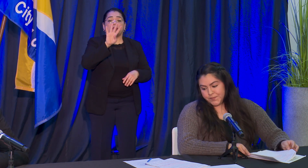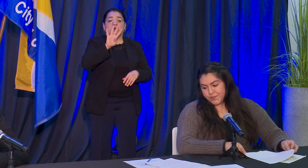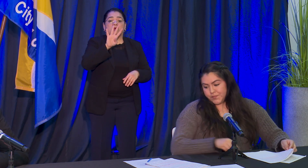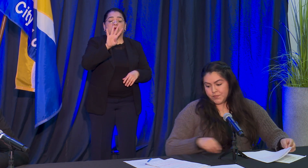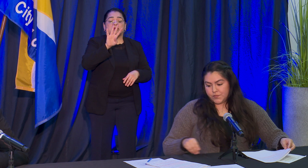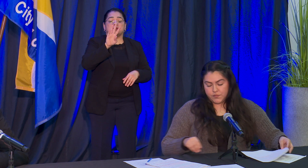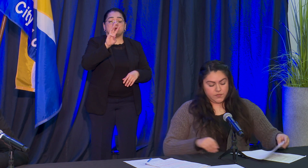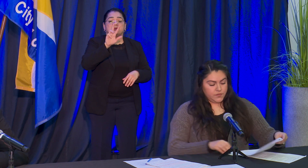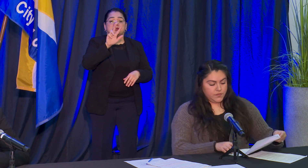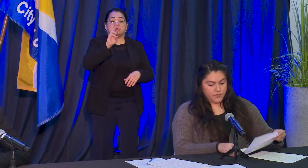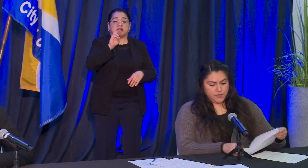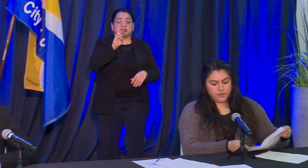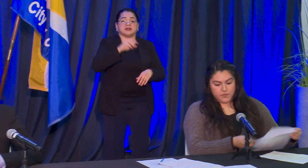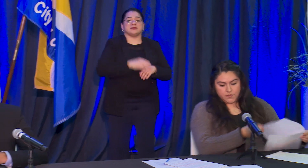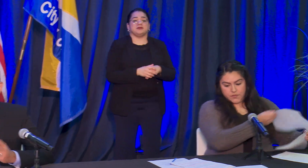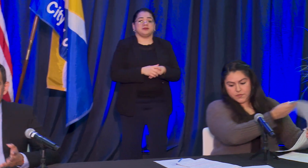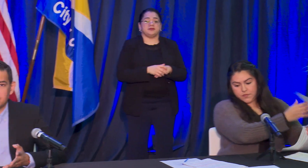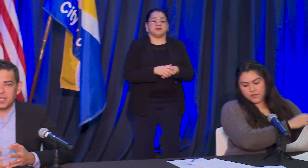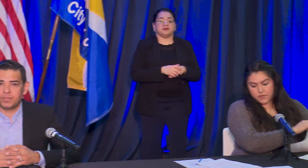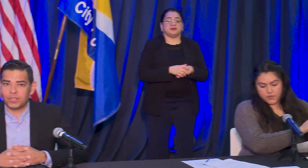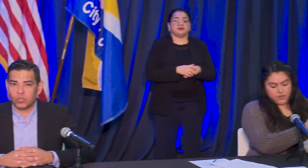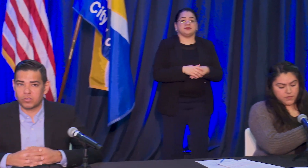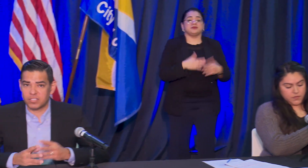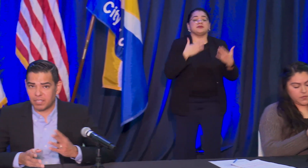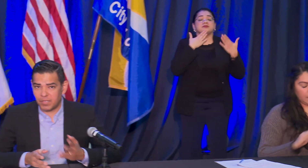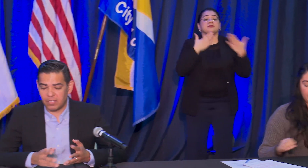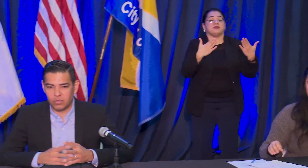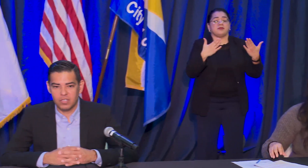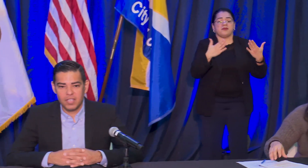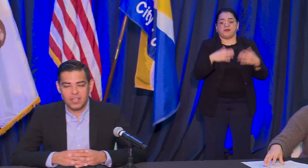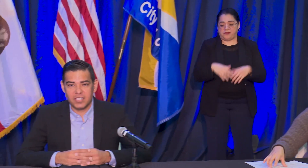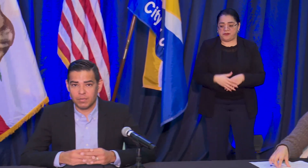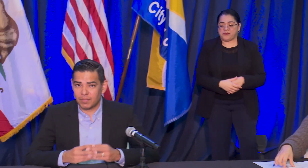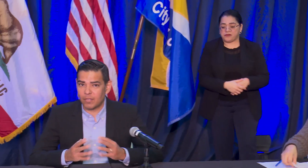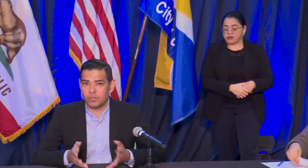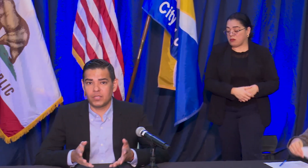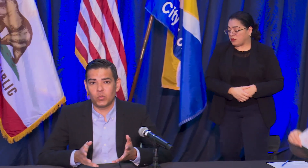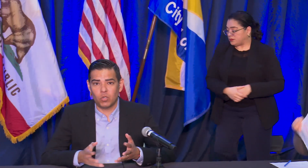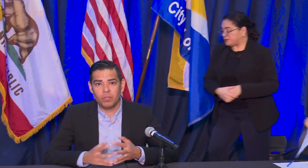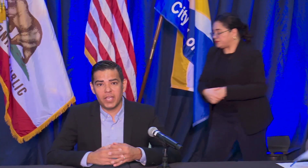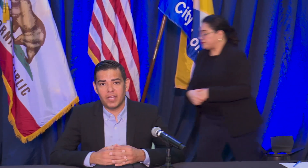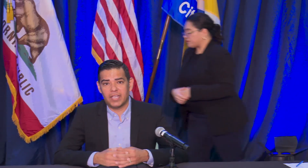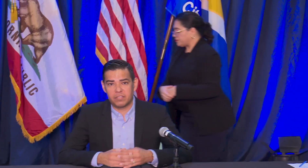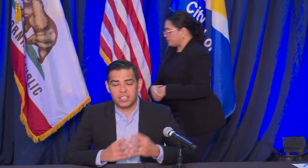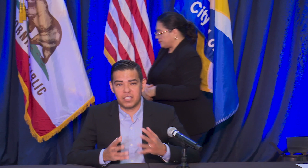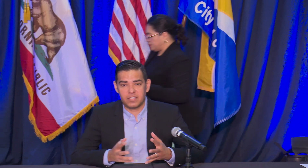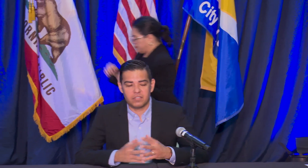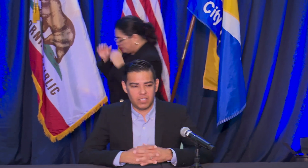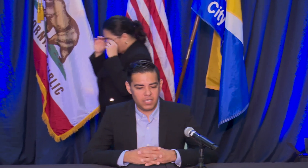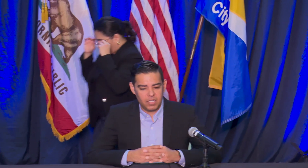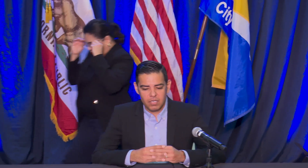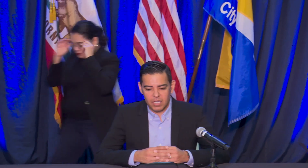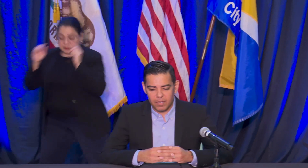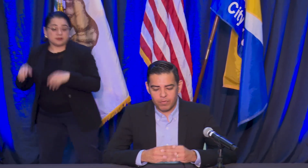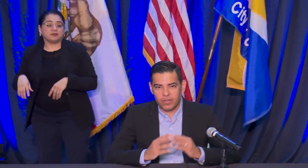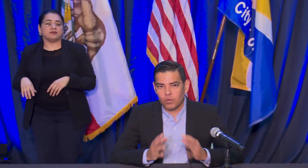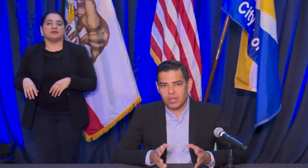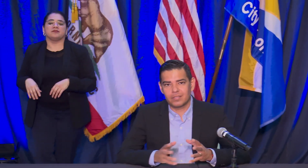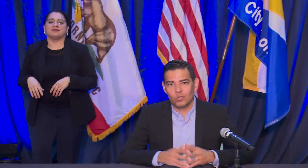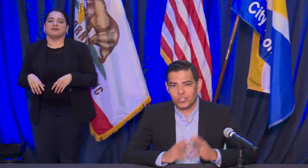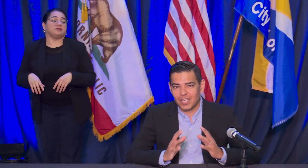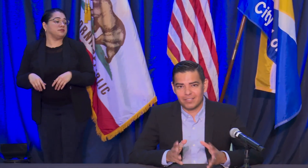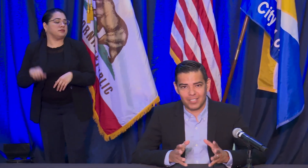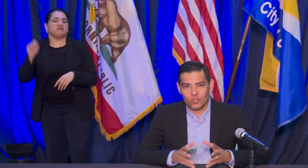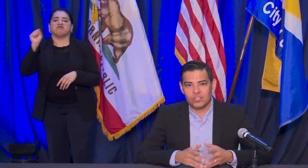562-570-4636. Gracias. Y muchas gracias también para todos que están mirando. Estamos trabajando bien duro en esta crisis y por